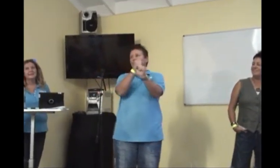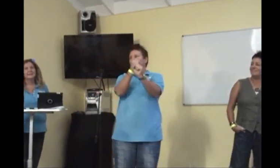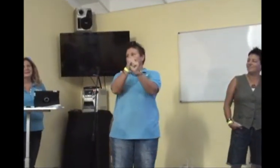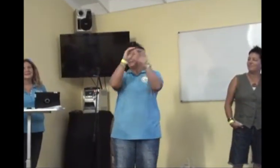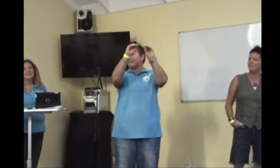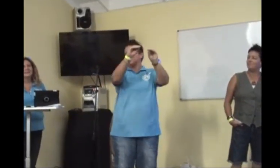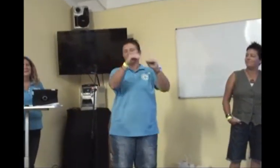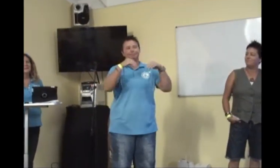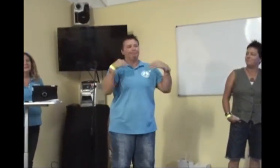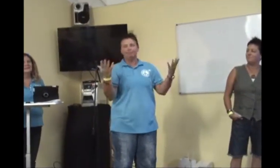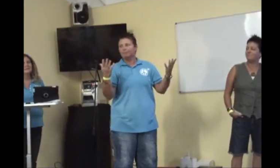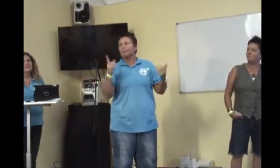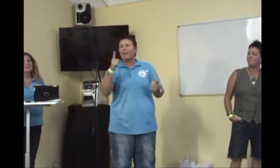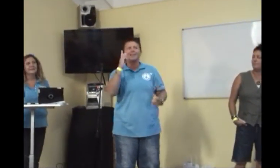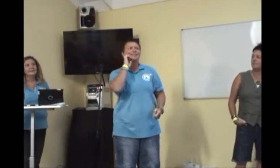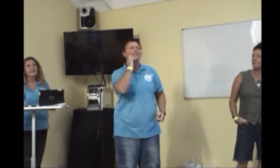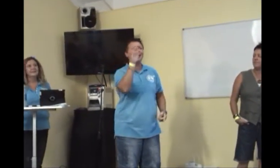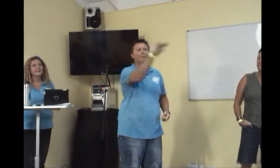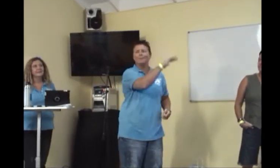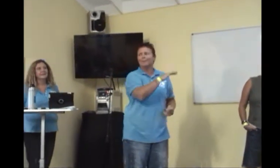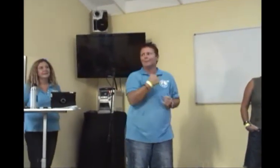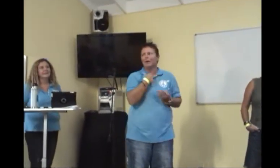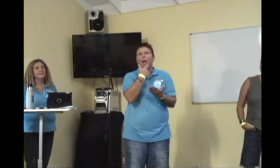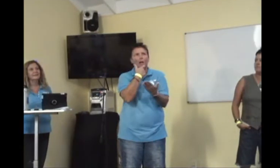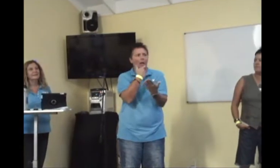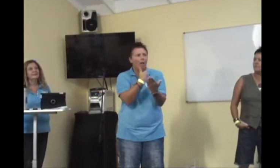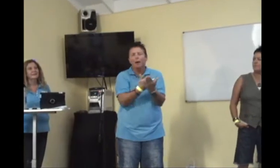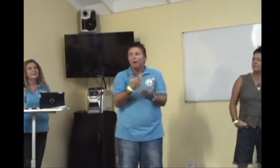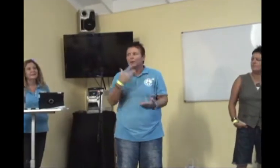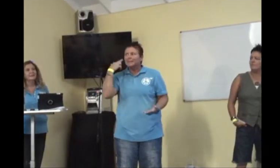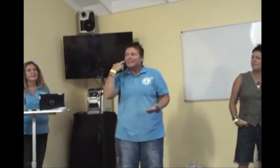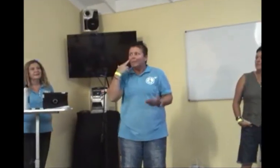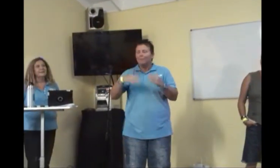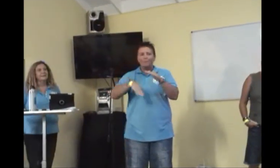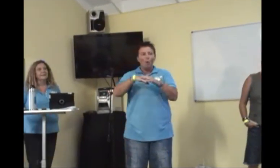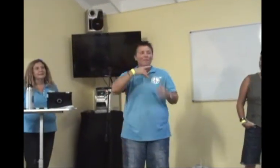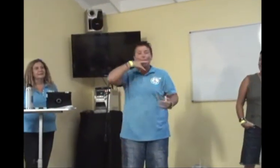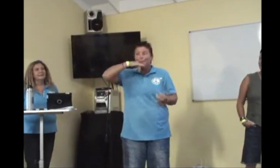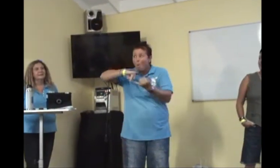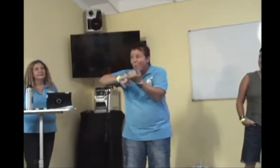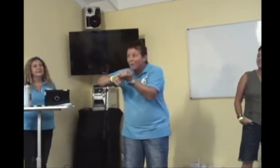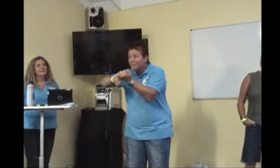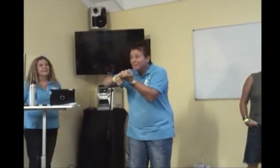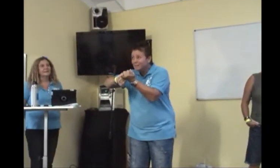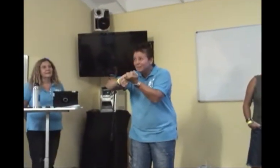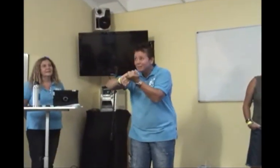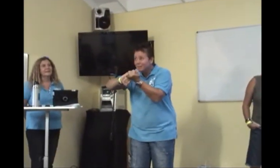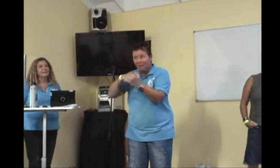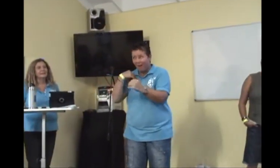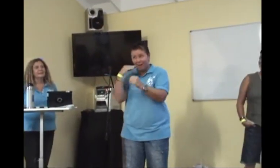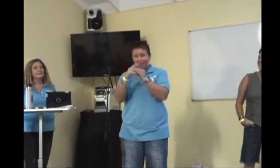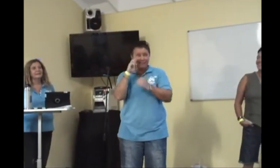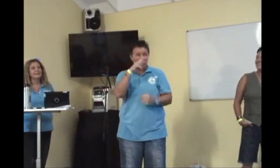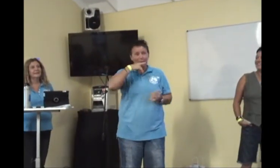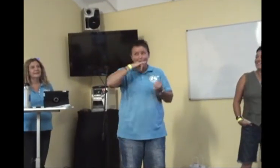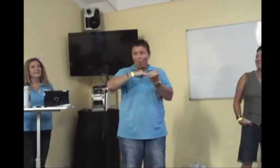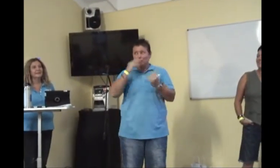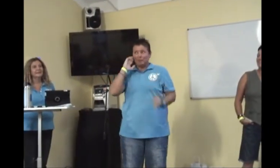there, and it's probably the government education of the deaf people, it was just great, there was lots of deaf people, there was at least boys, and I'd never seen boys